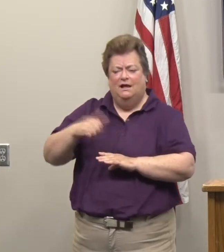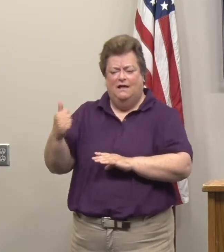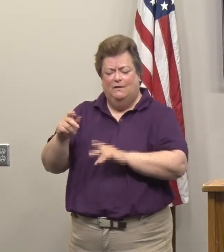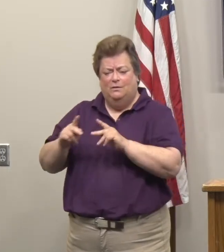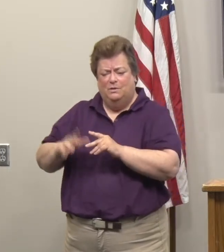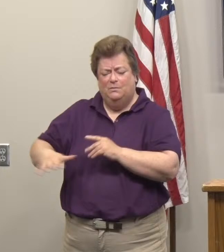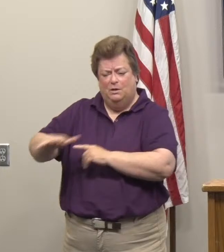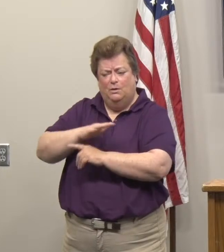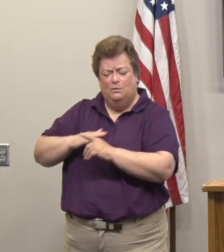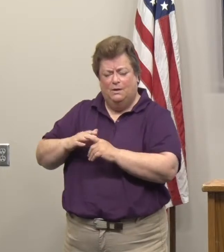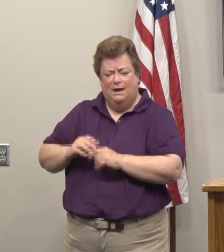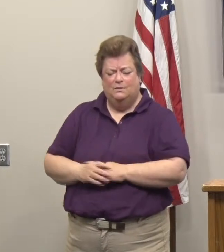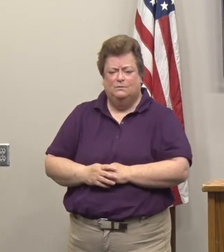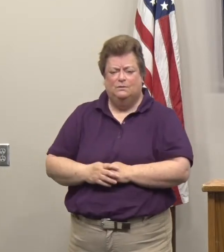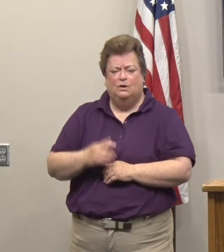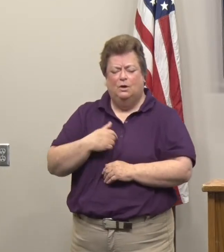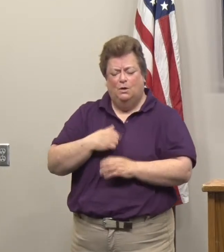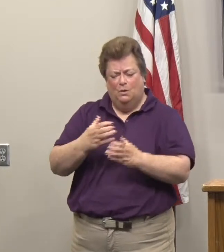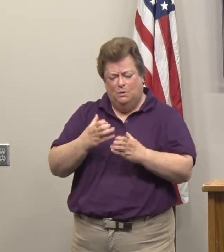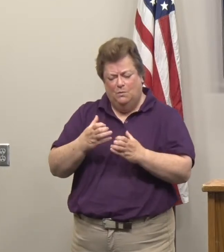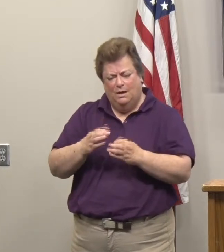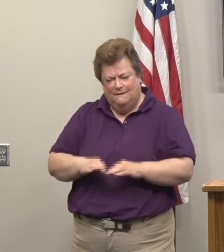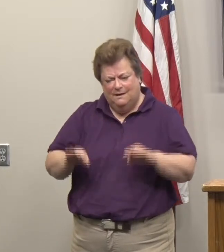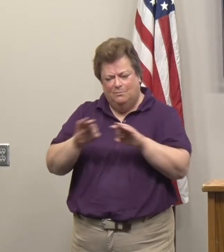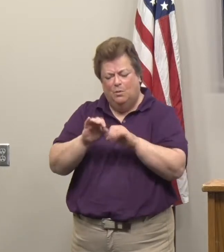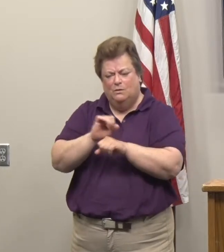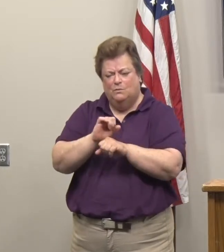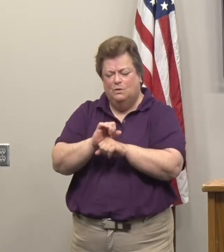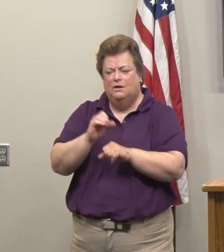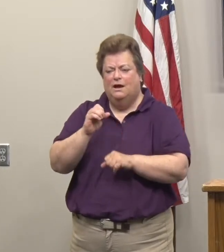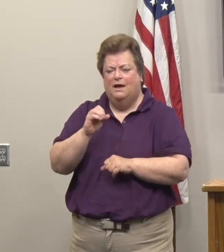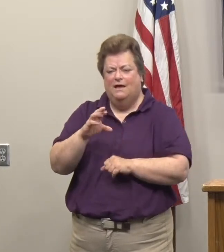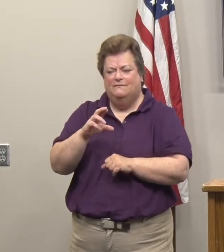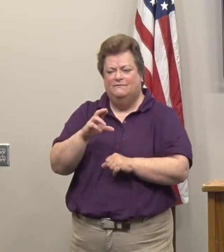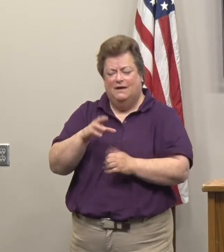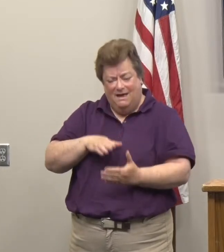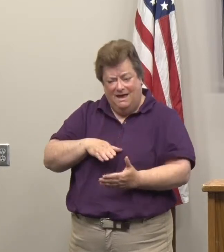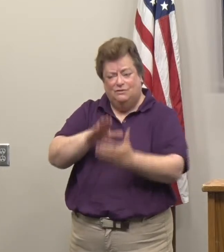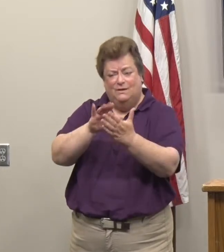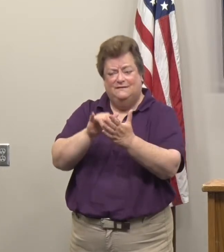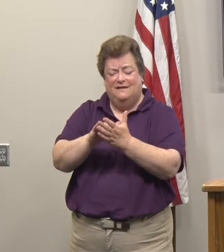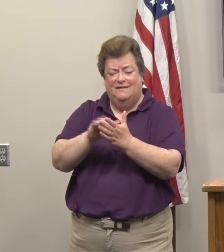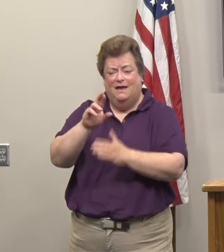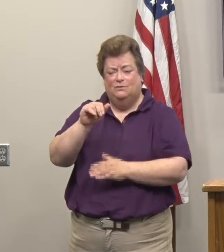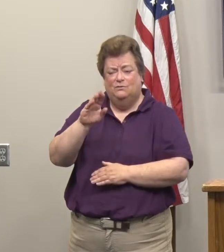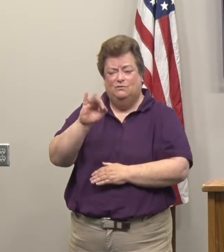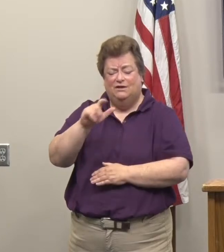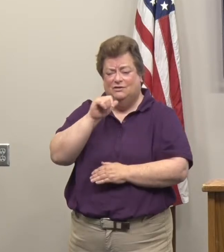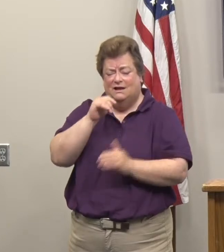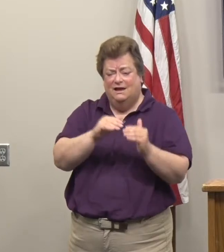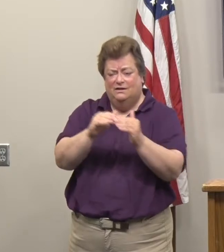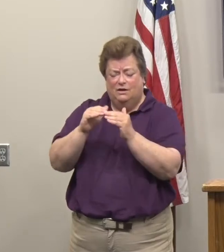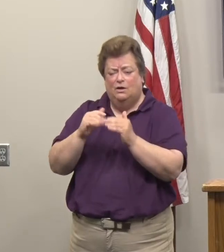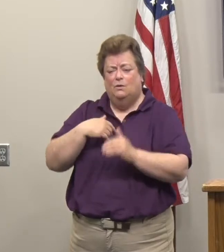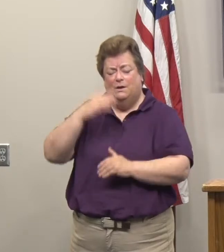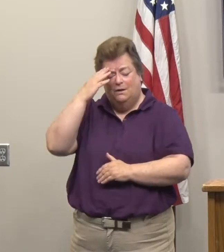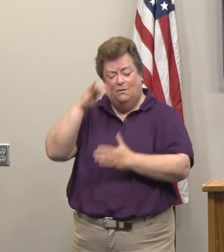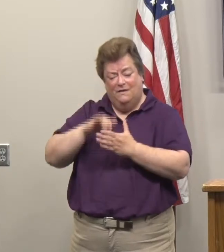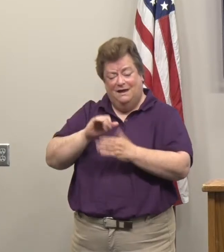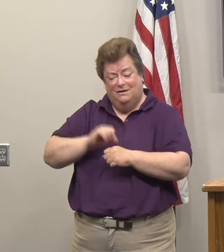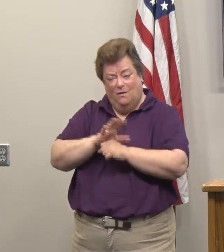As we continue the important work of addressing racial injustice, we know that COVID-19 is still present in our